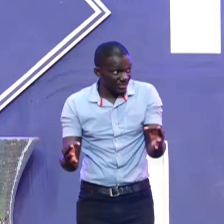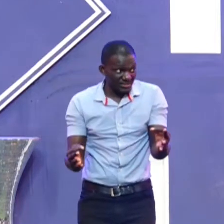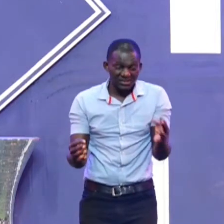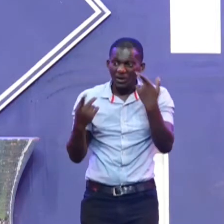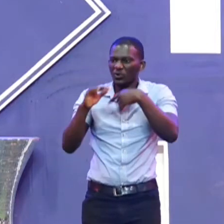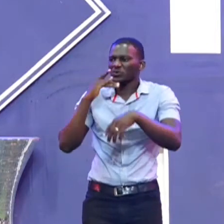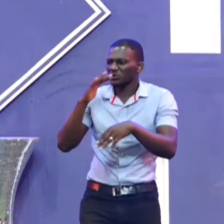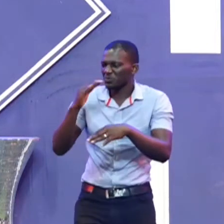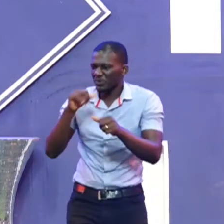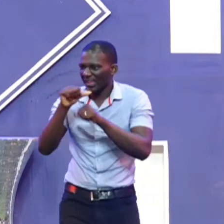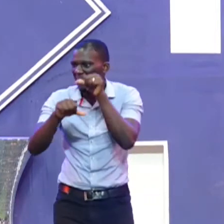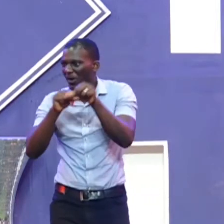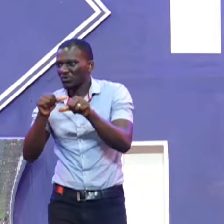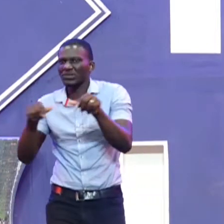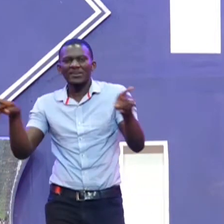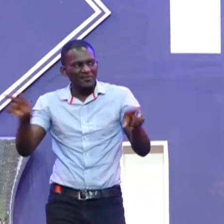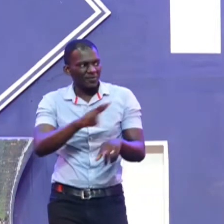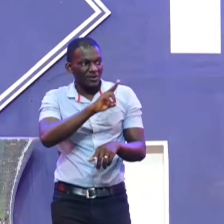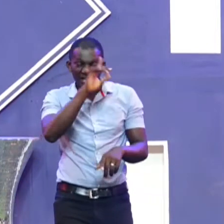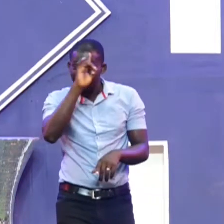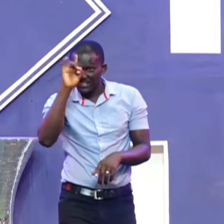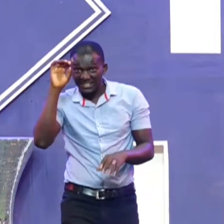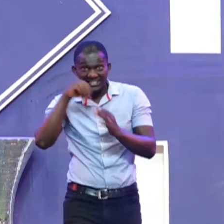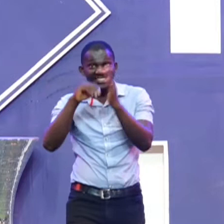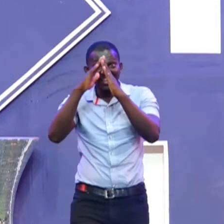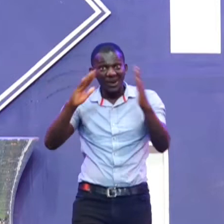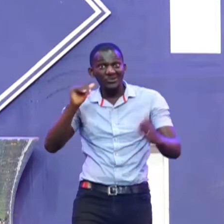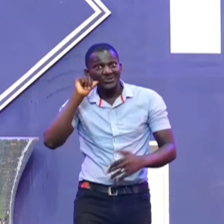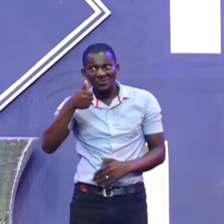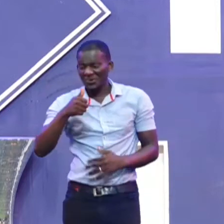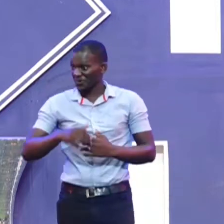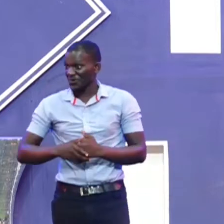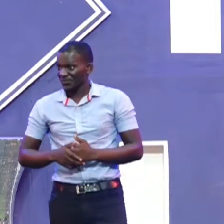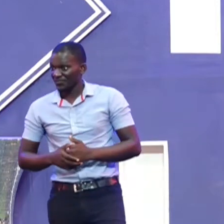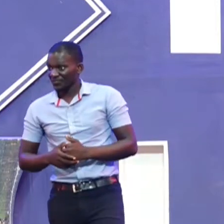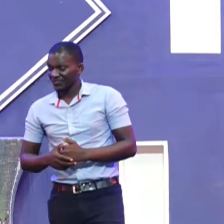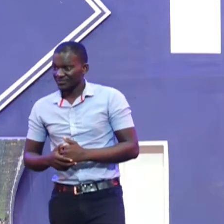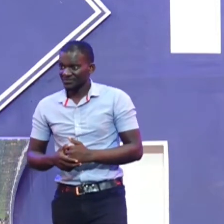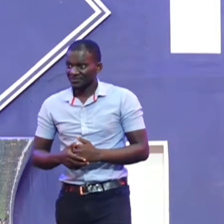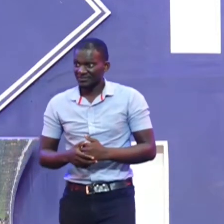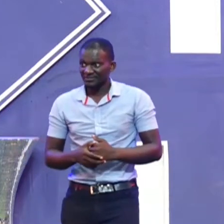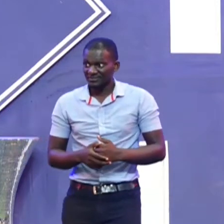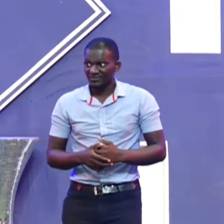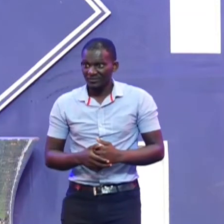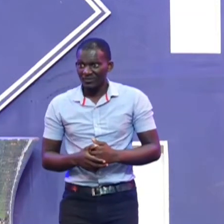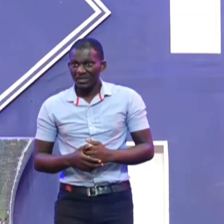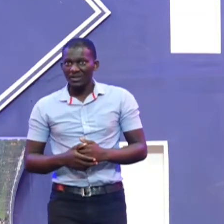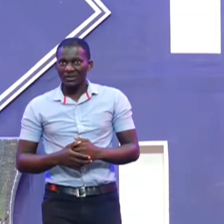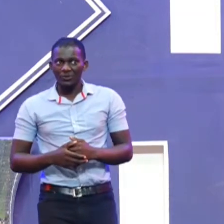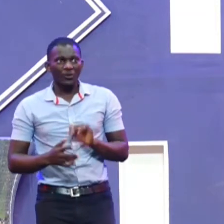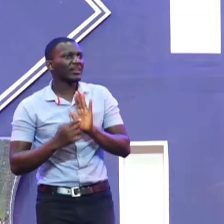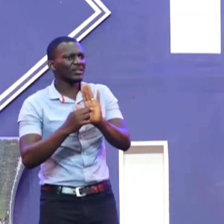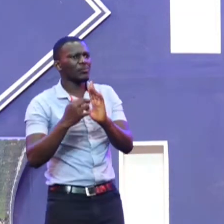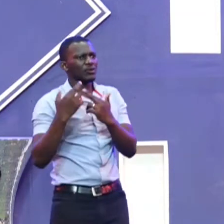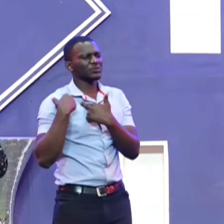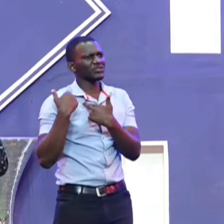there are some things that are so essential that we are going to speak about as kings in the house. Just